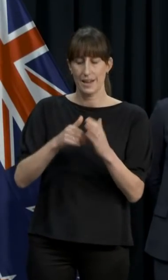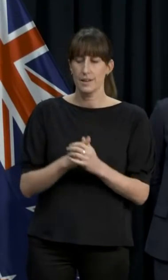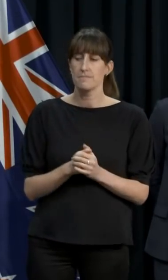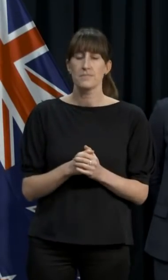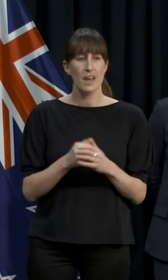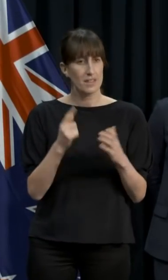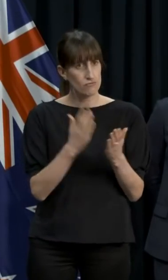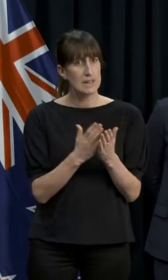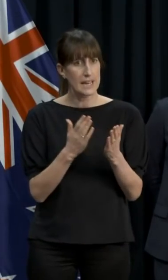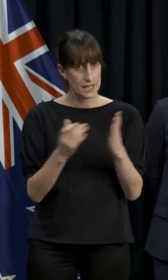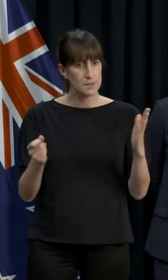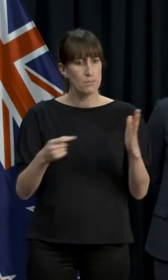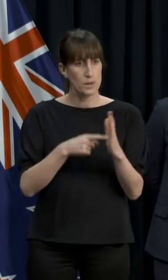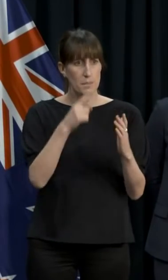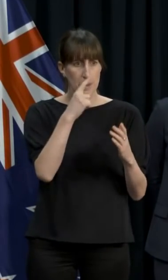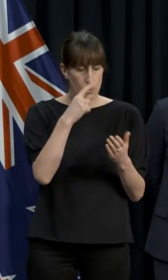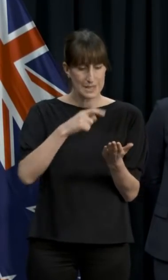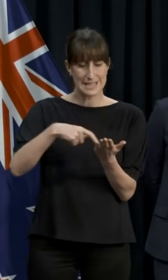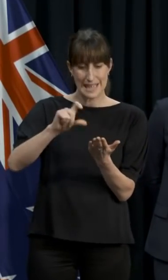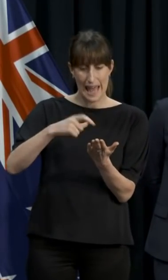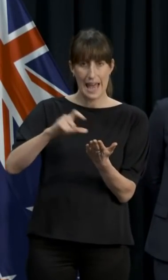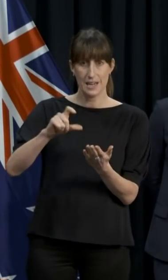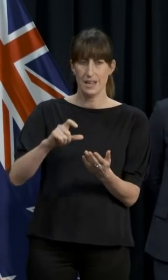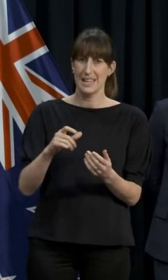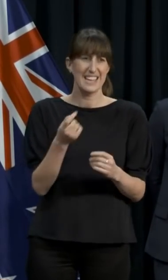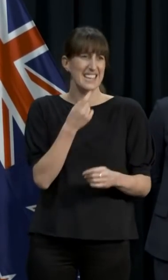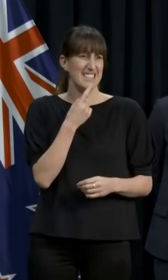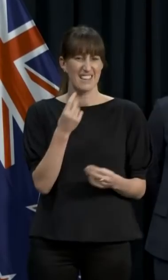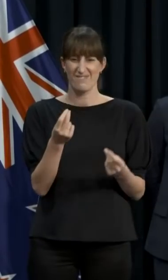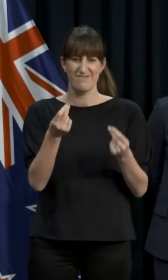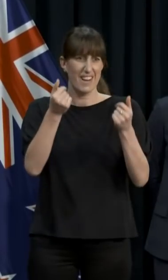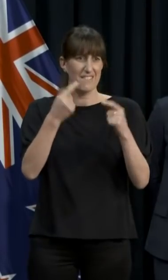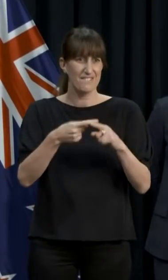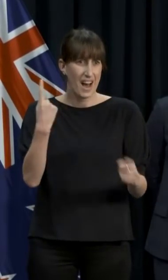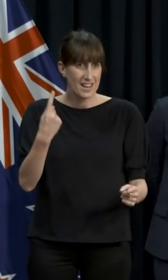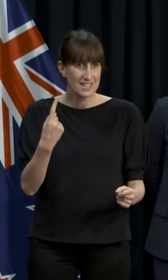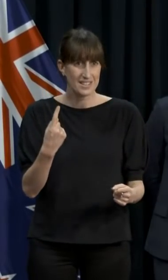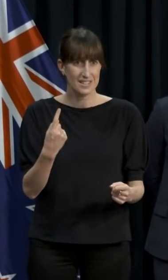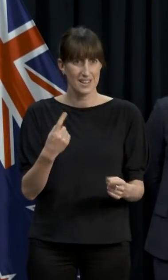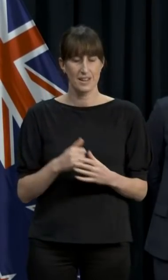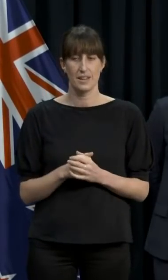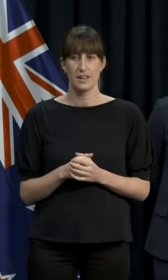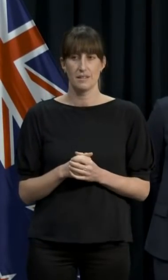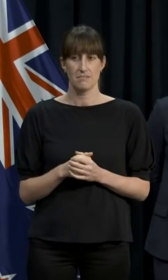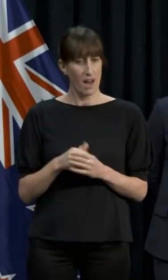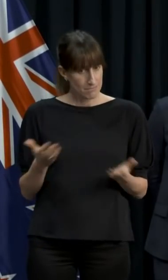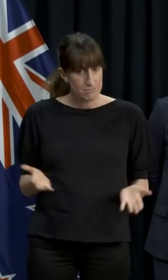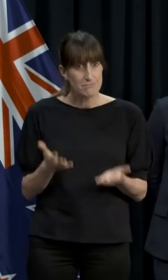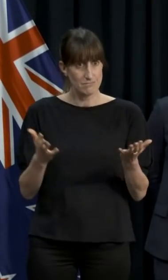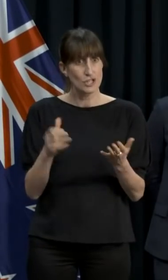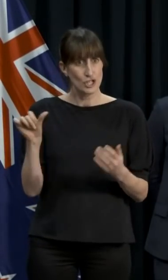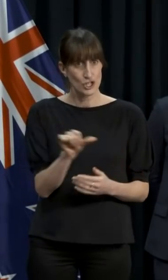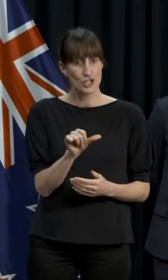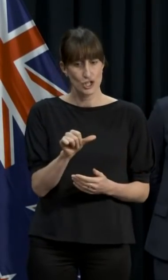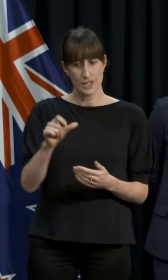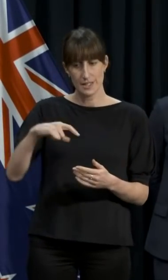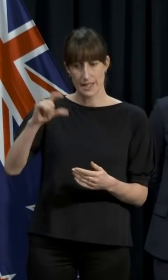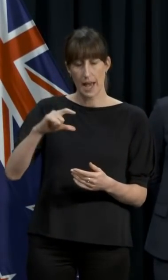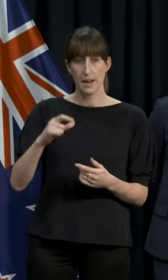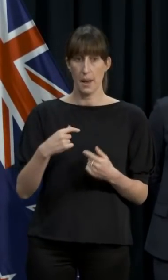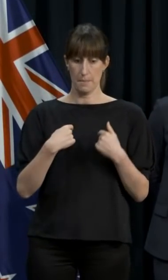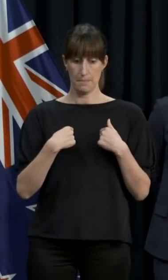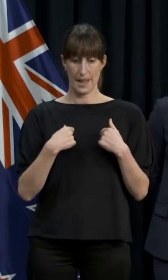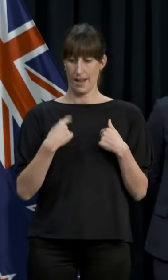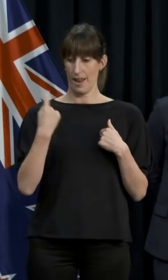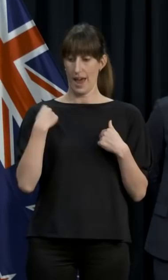people do scan the posters. It's easy to do and it's quick. And the key point here is and I experienced this over the last week. It